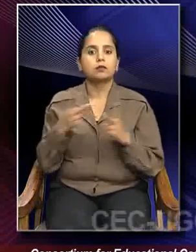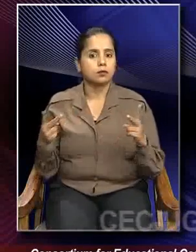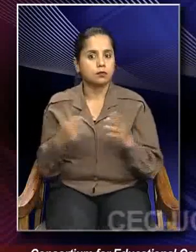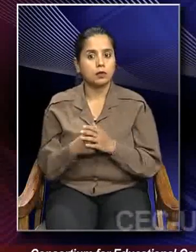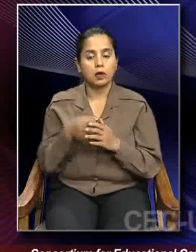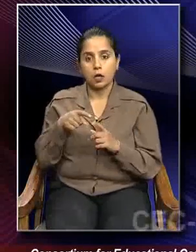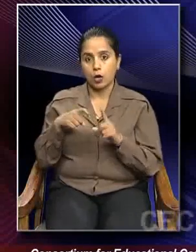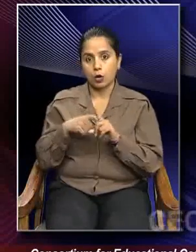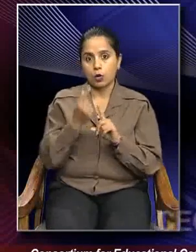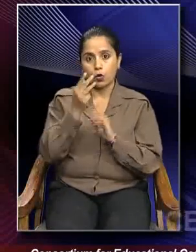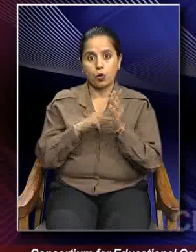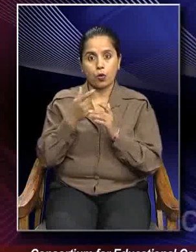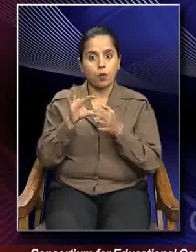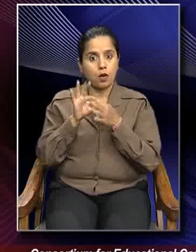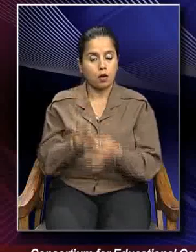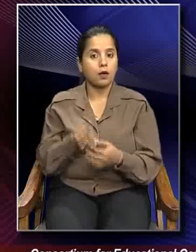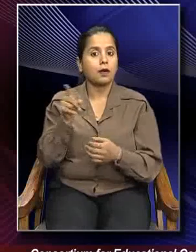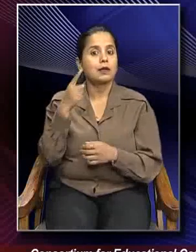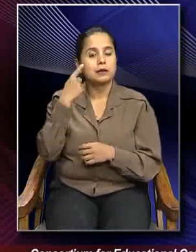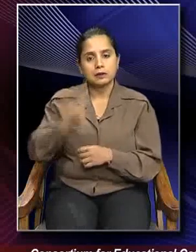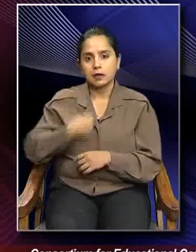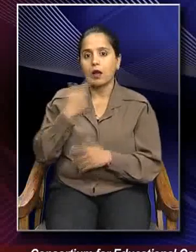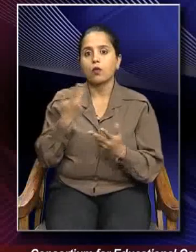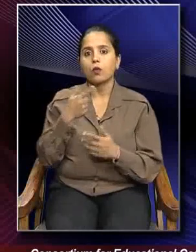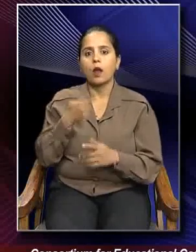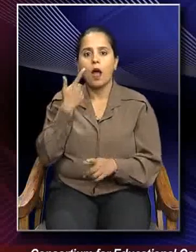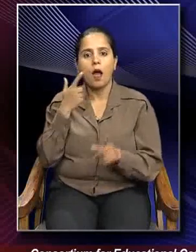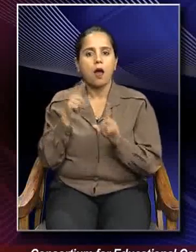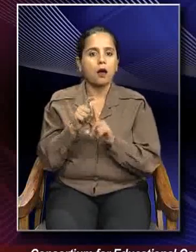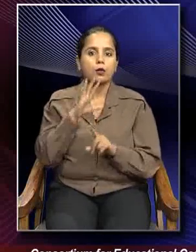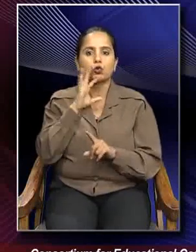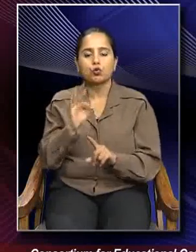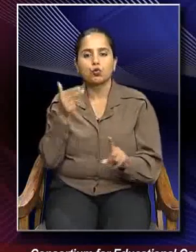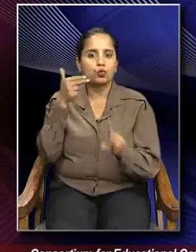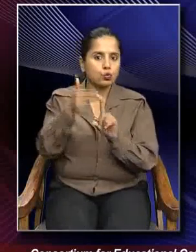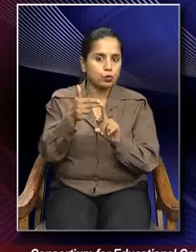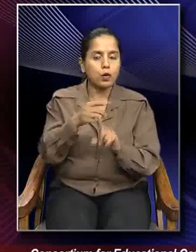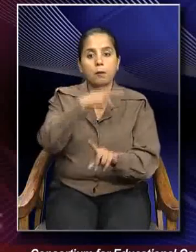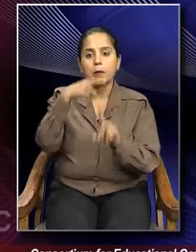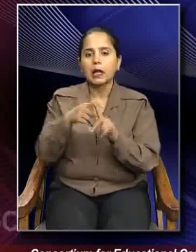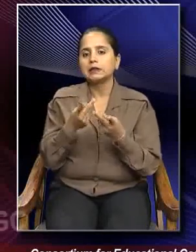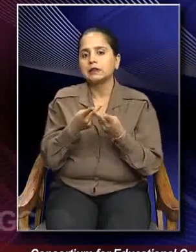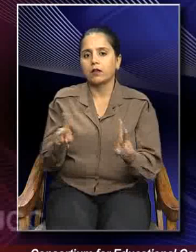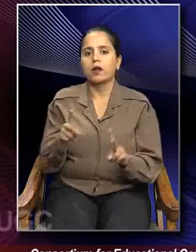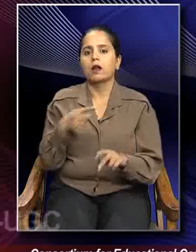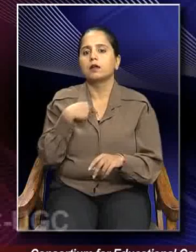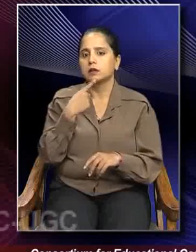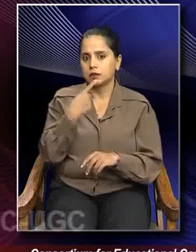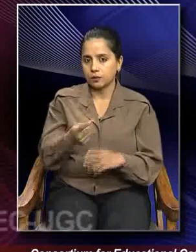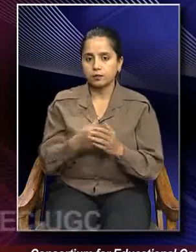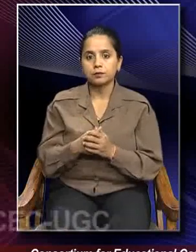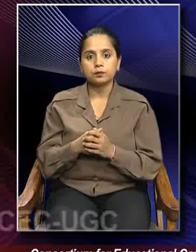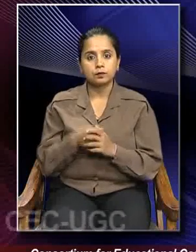So Kumaril regards the self as identical as well as different,